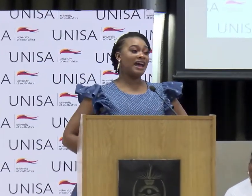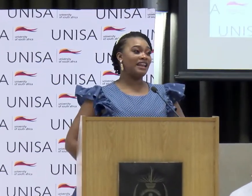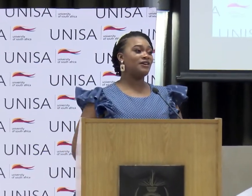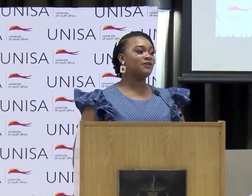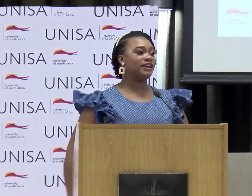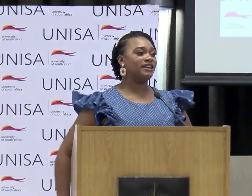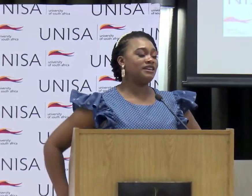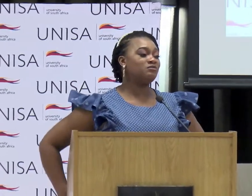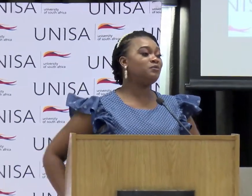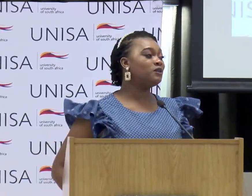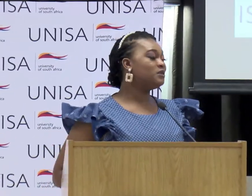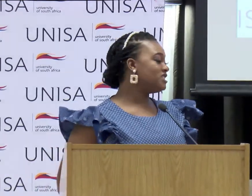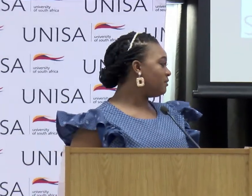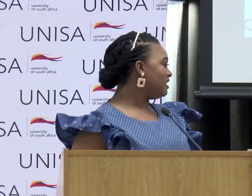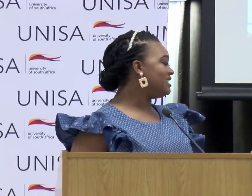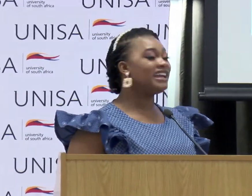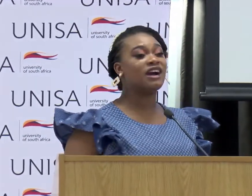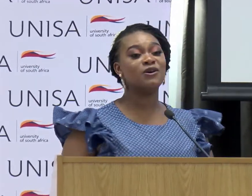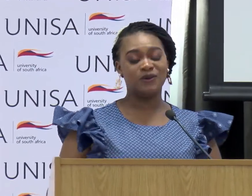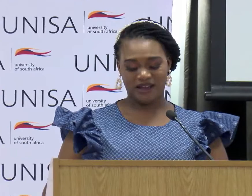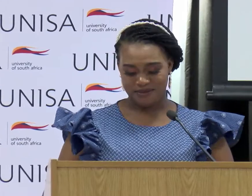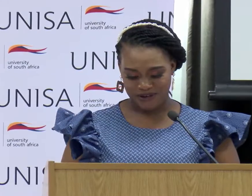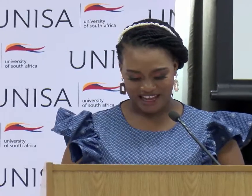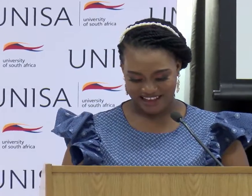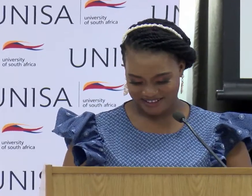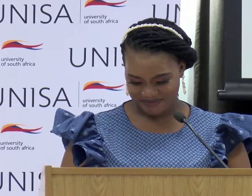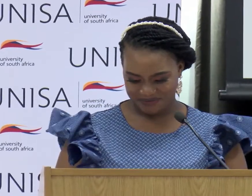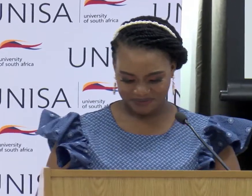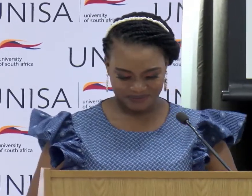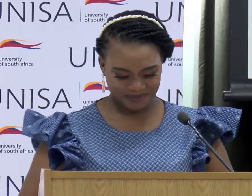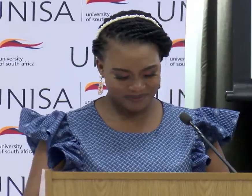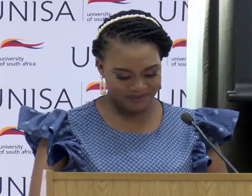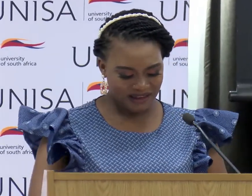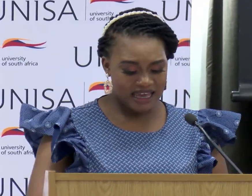Ho utlwahala hore bophelo bo ntse bo le teng ka holong ka mona.